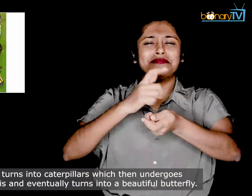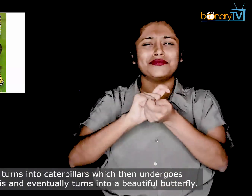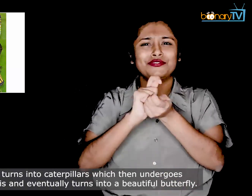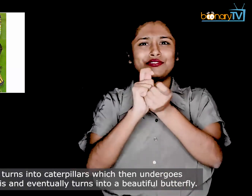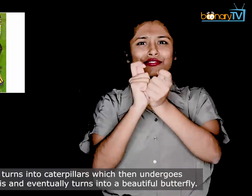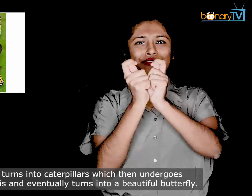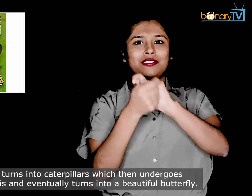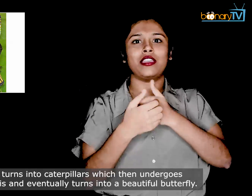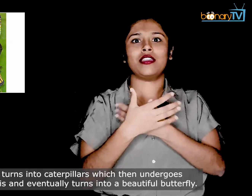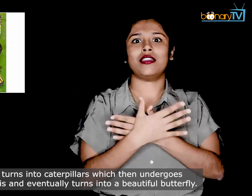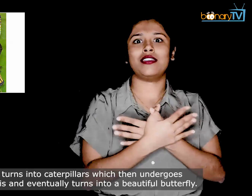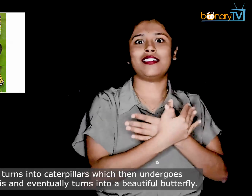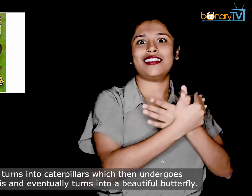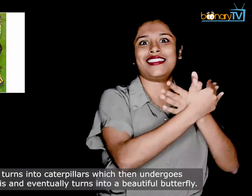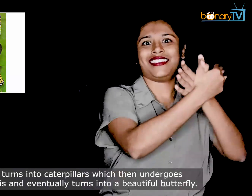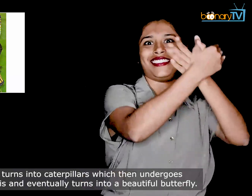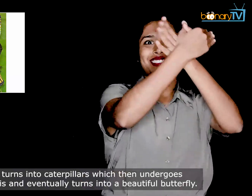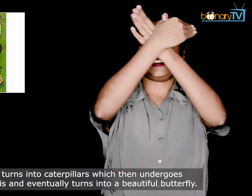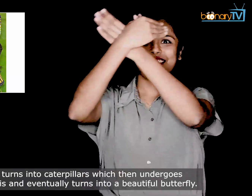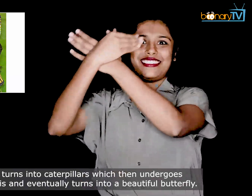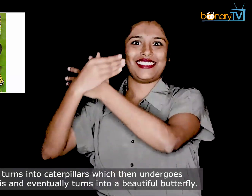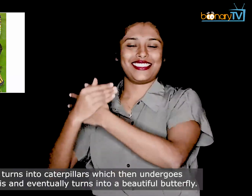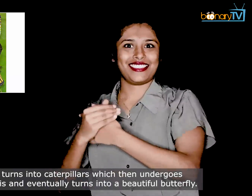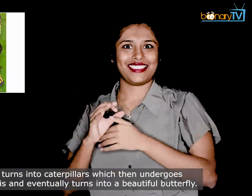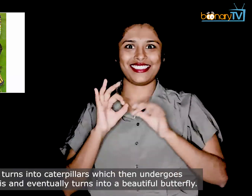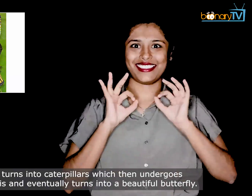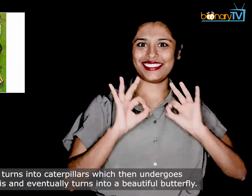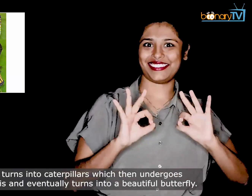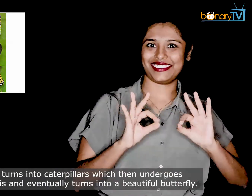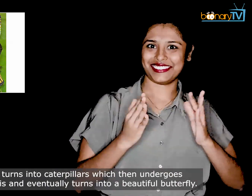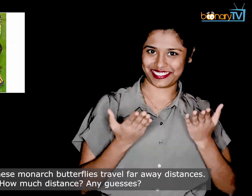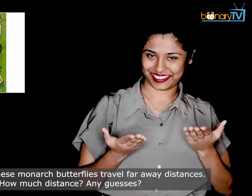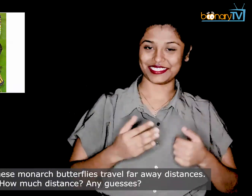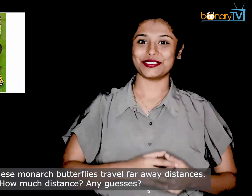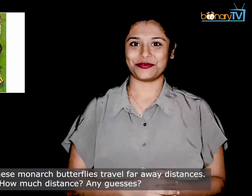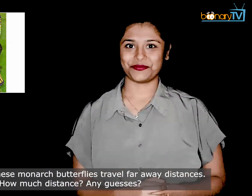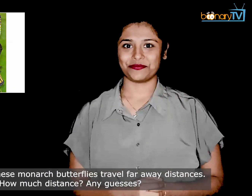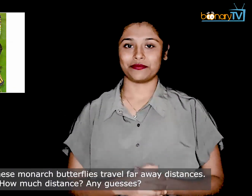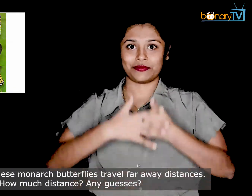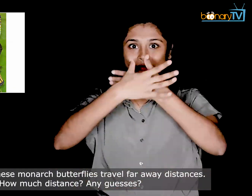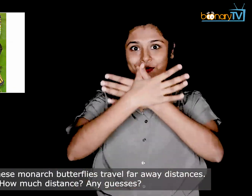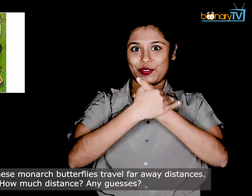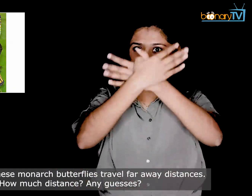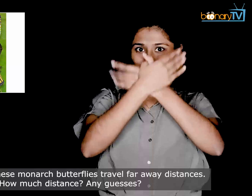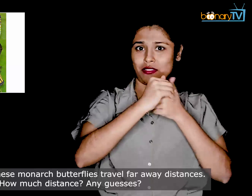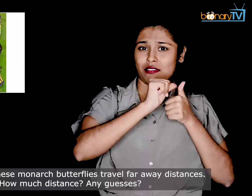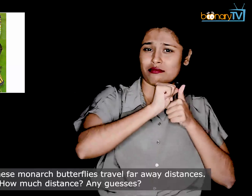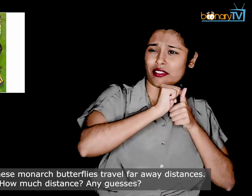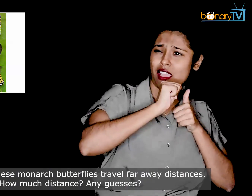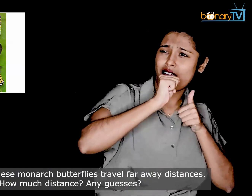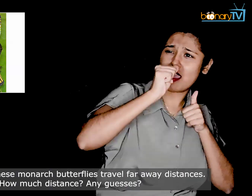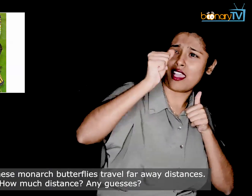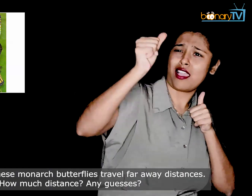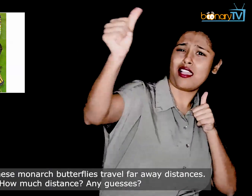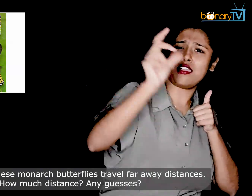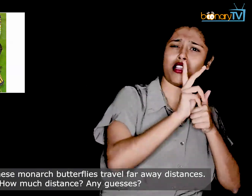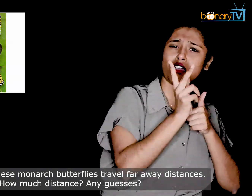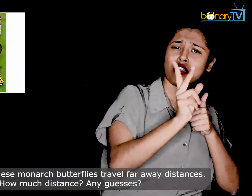and eventually turns into a beautiful butterfly. Nice, isn't it? These monarch butterflies travel